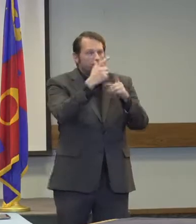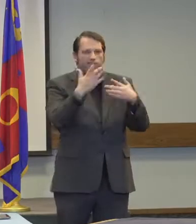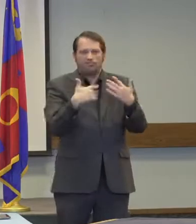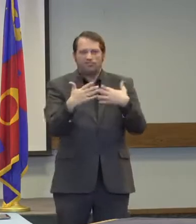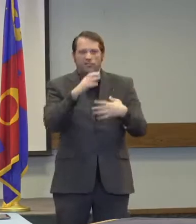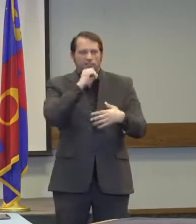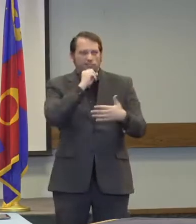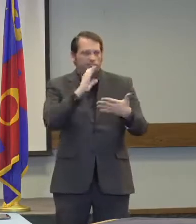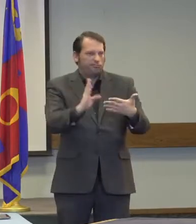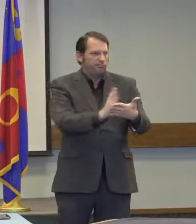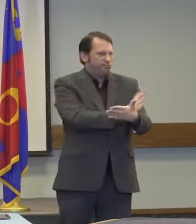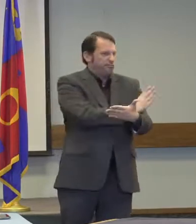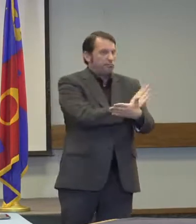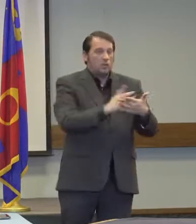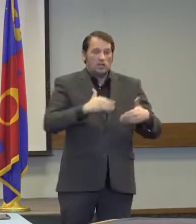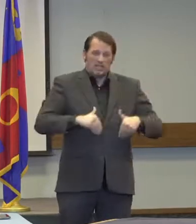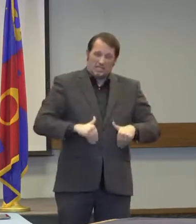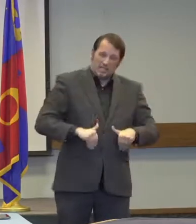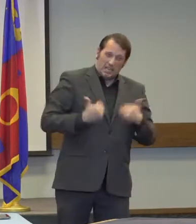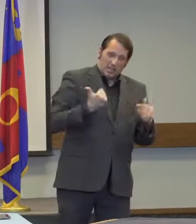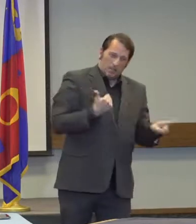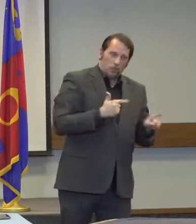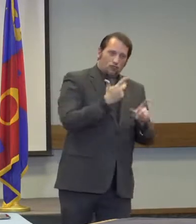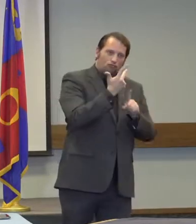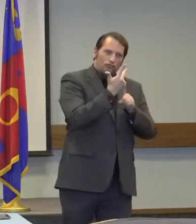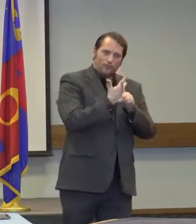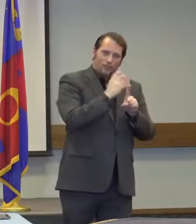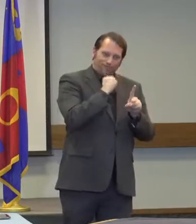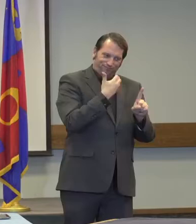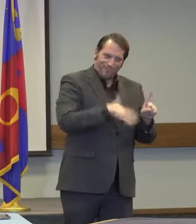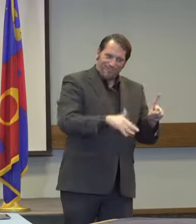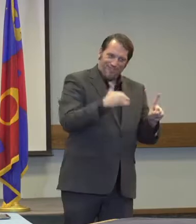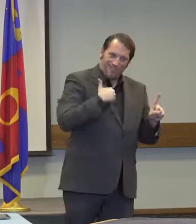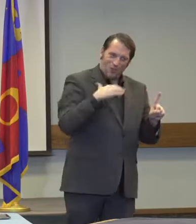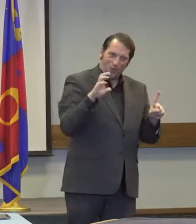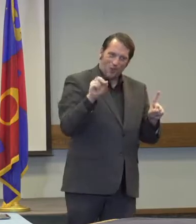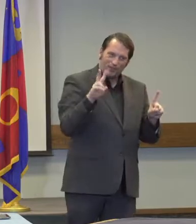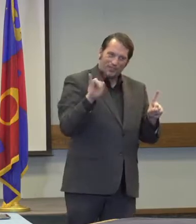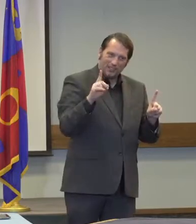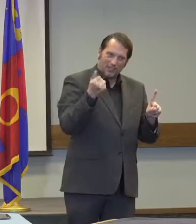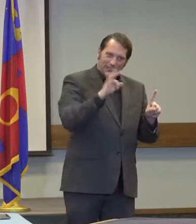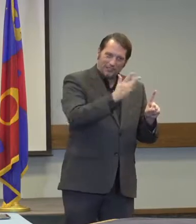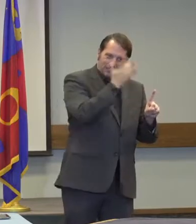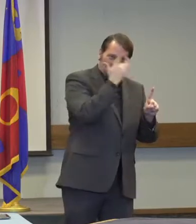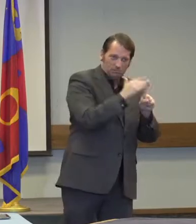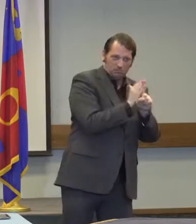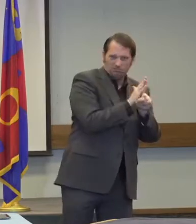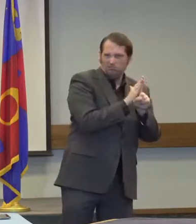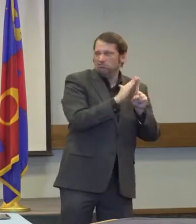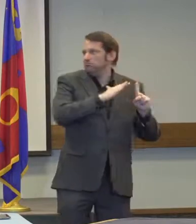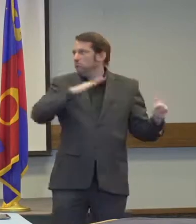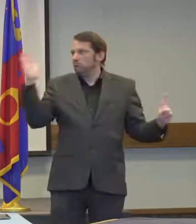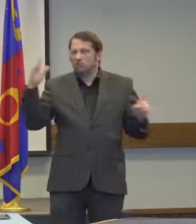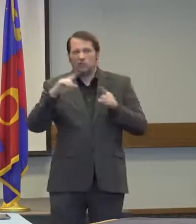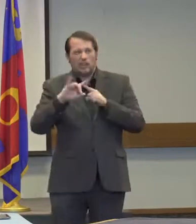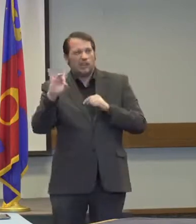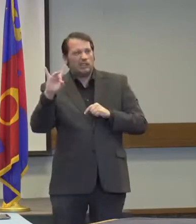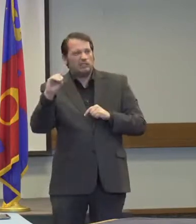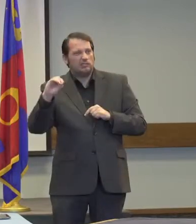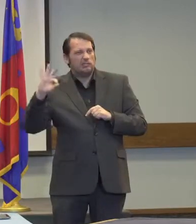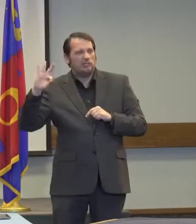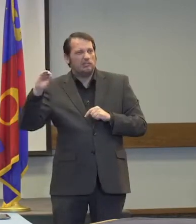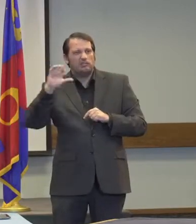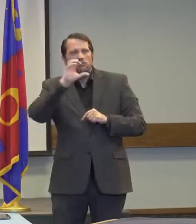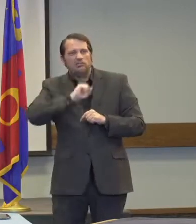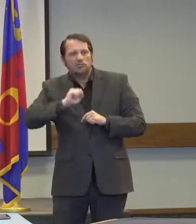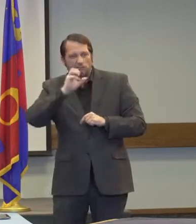3 months old, a Montgomery County resident, to those who are in their upper 80s and 90s. We have seen the impact where we have